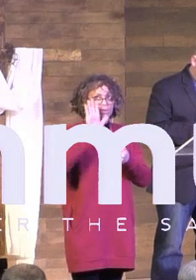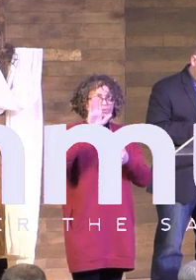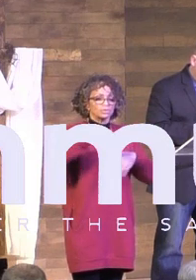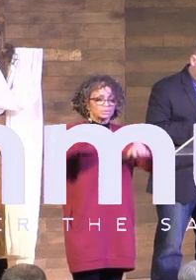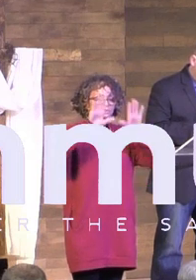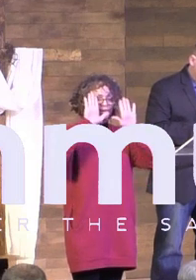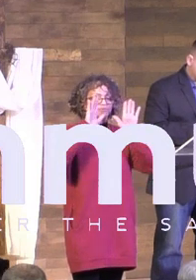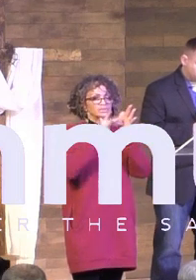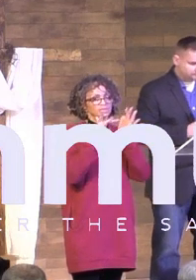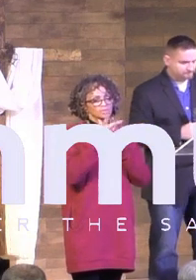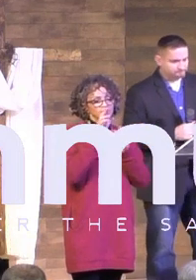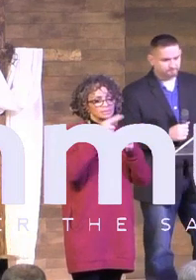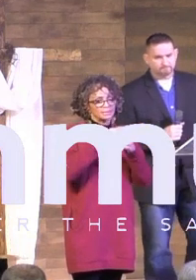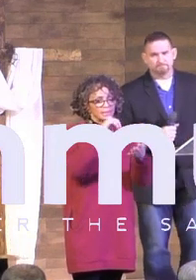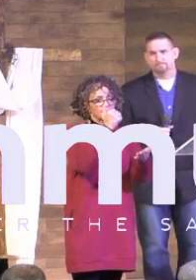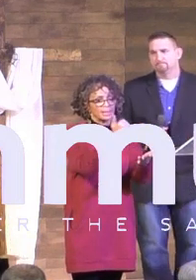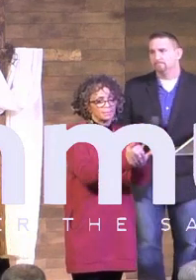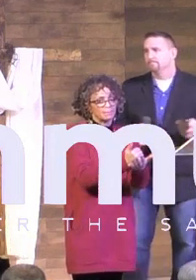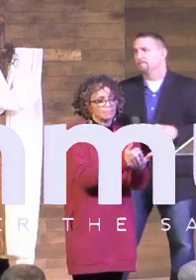pray. Amen.